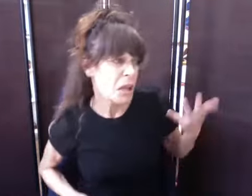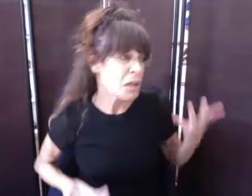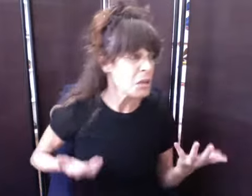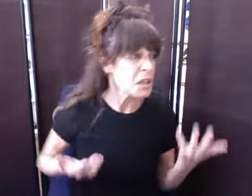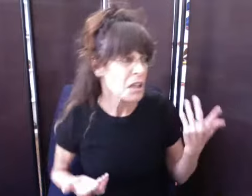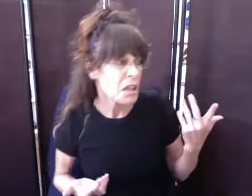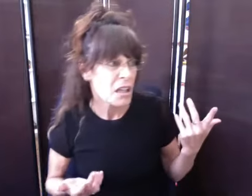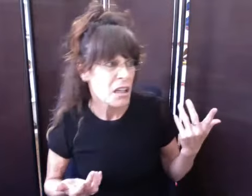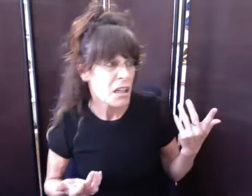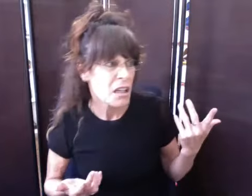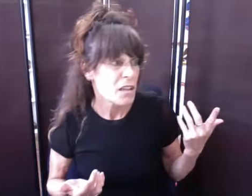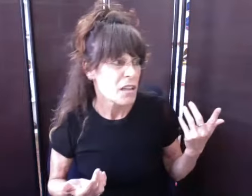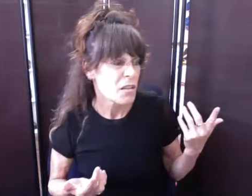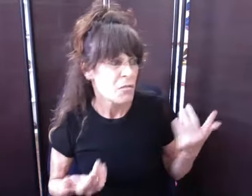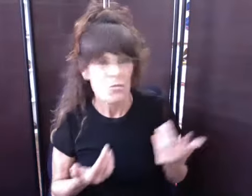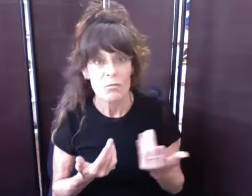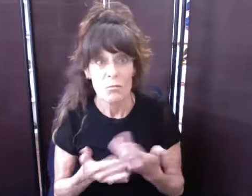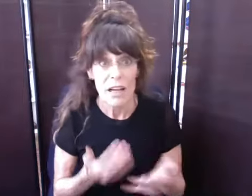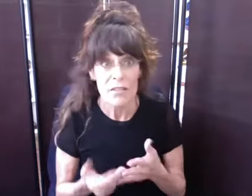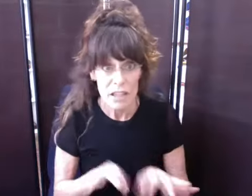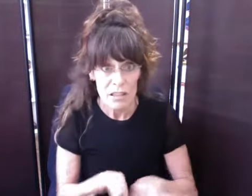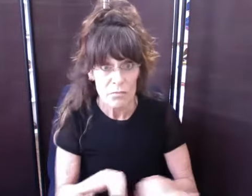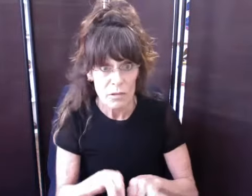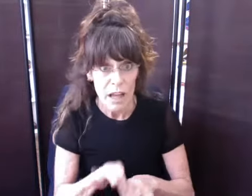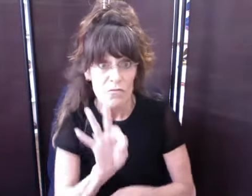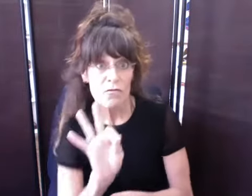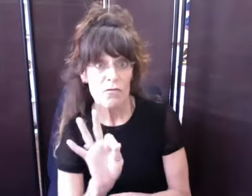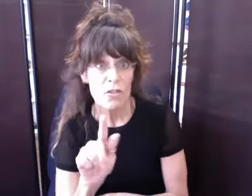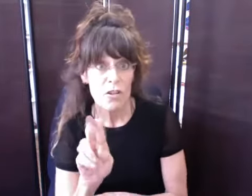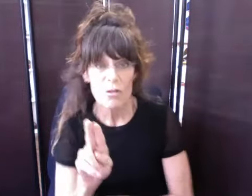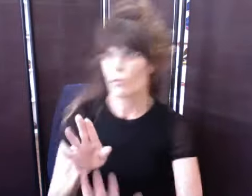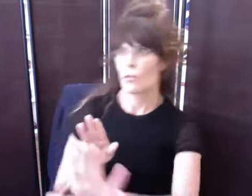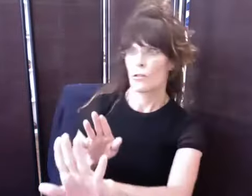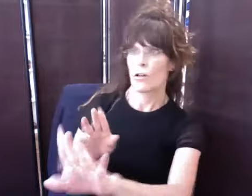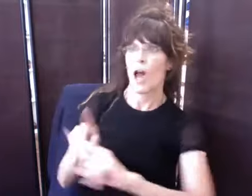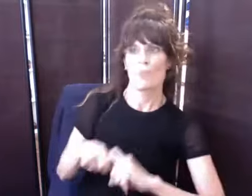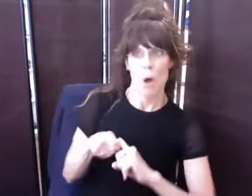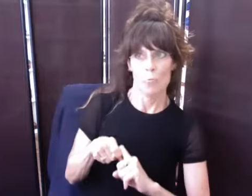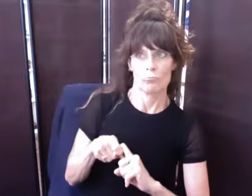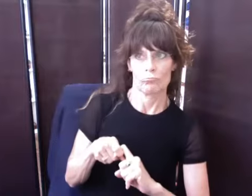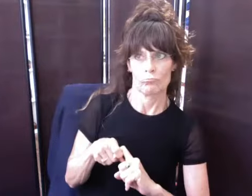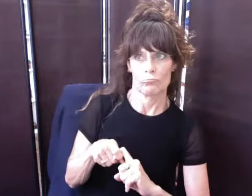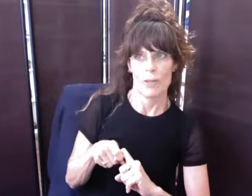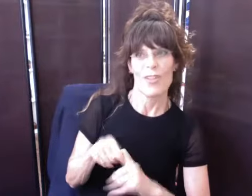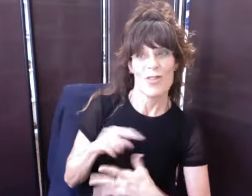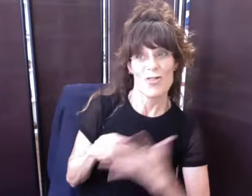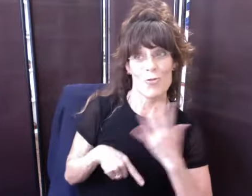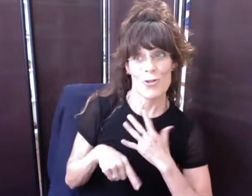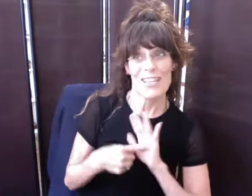about that, but whatever it was, right? And he said, no. Those are the symptoms of the flu. How do you